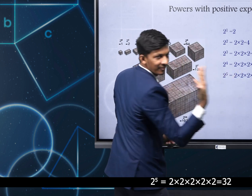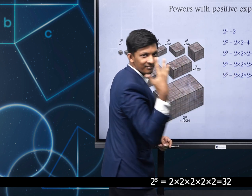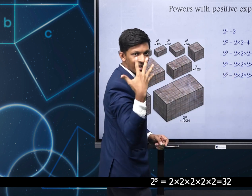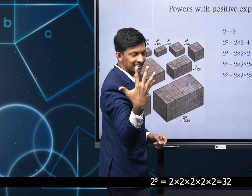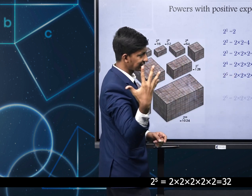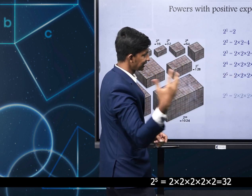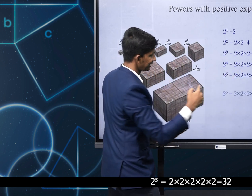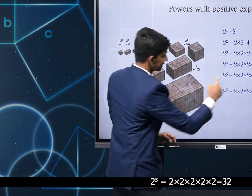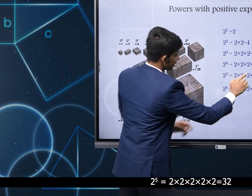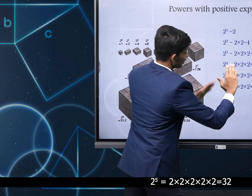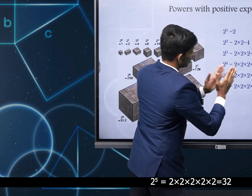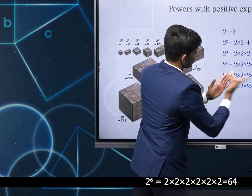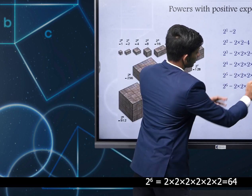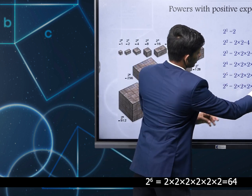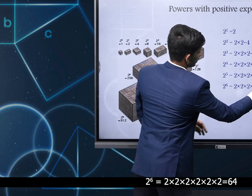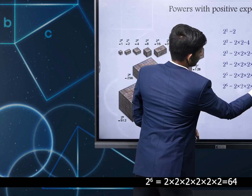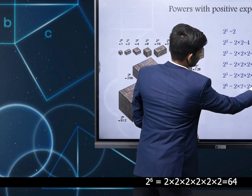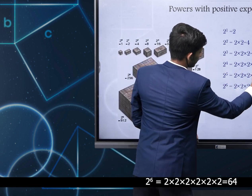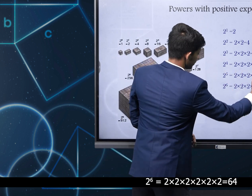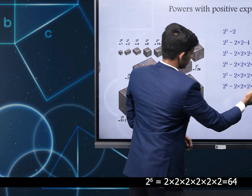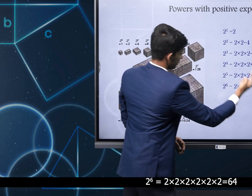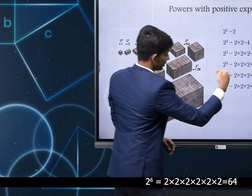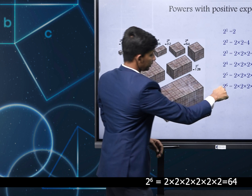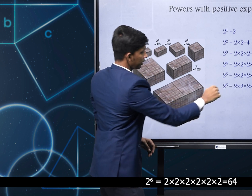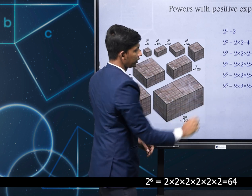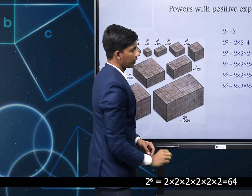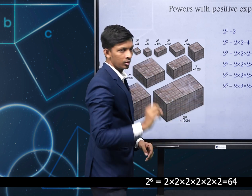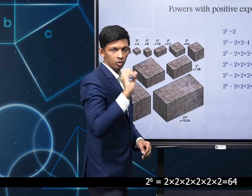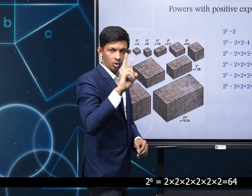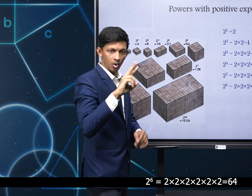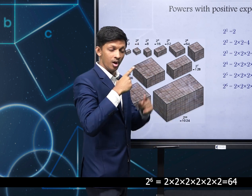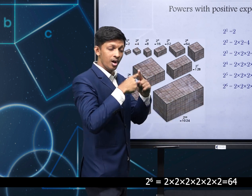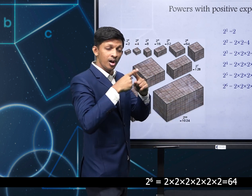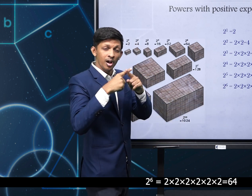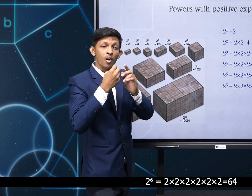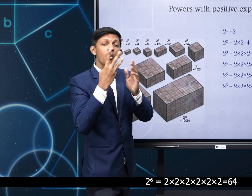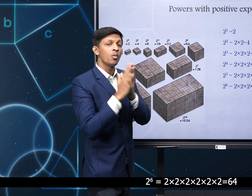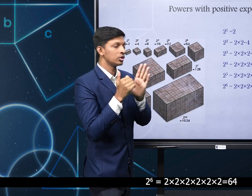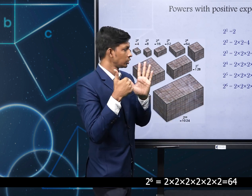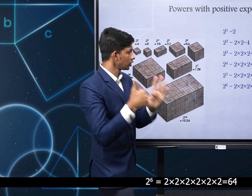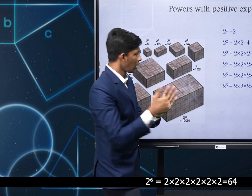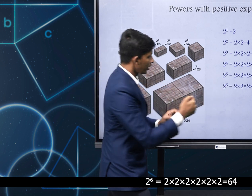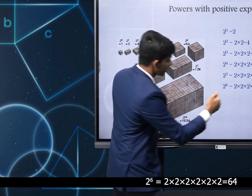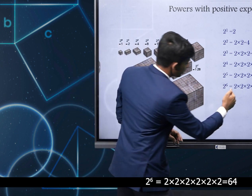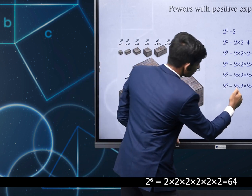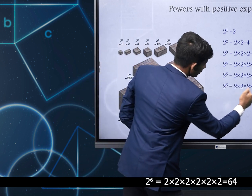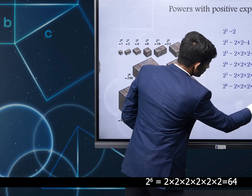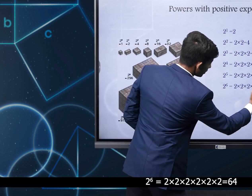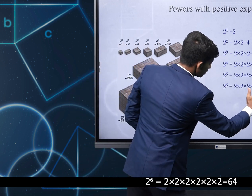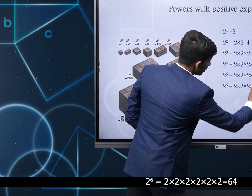is equal to 32. 2 to the power of 6 is equal to 2 multiplied 6 times, which